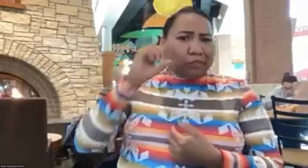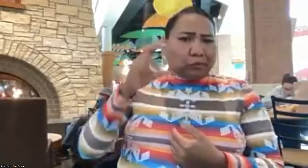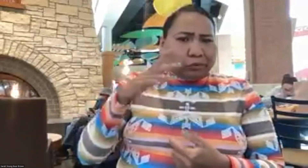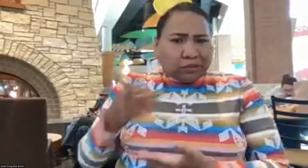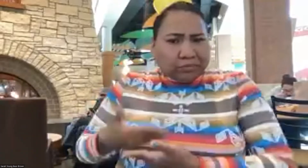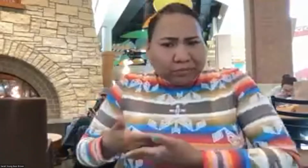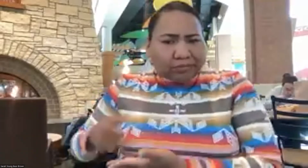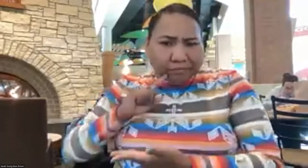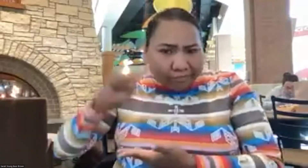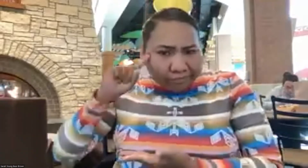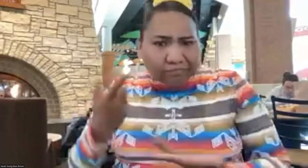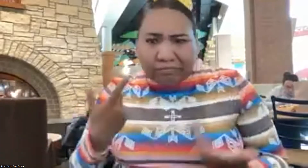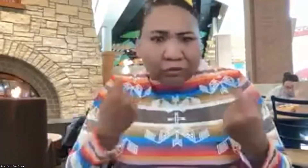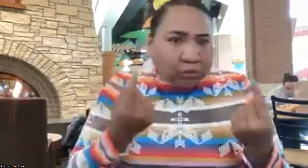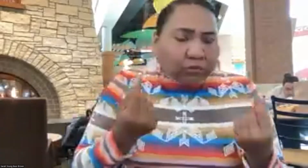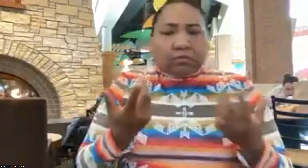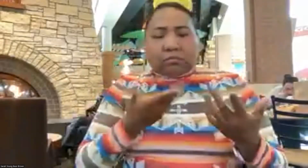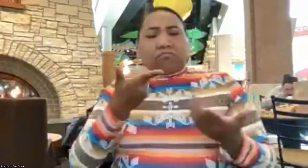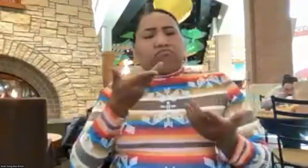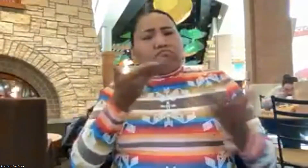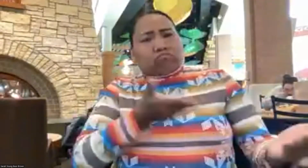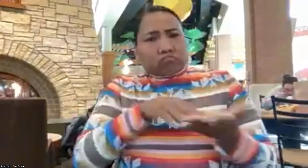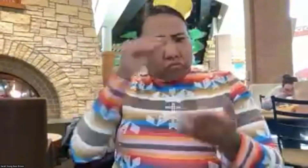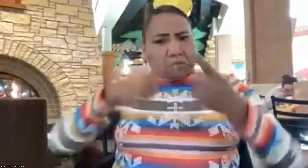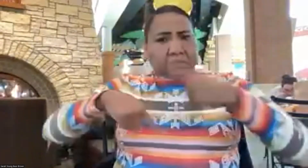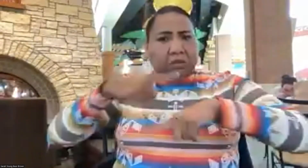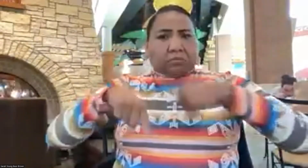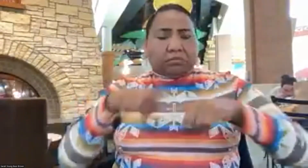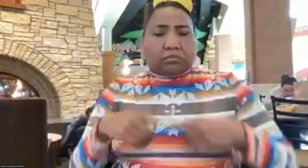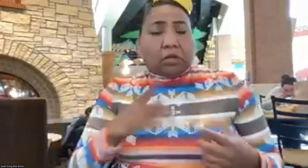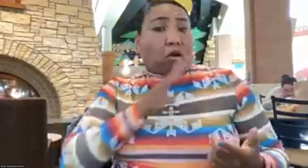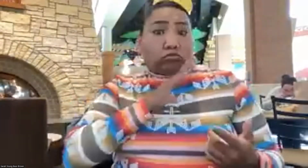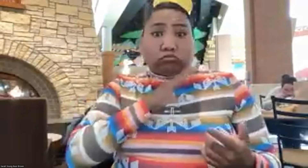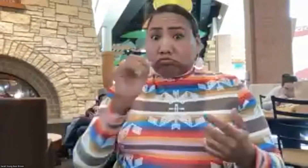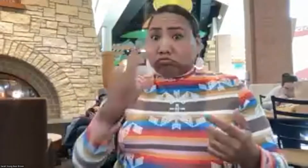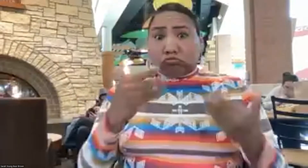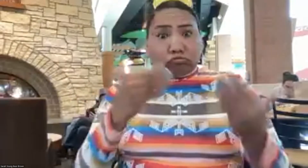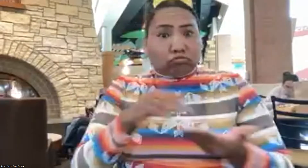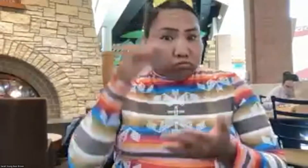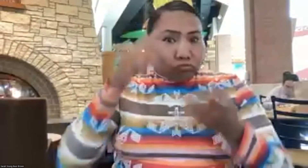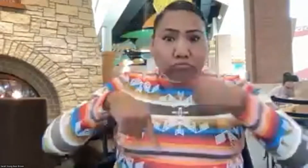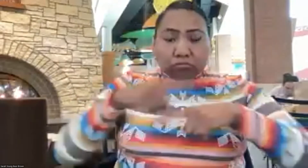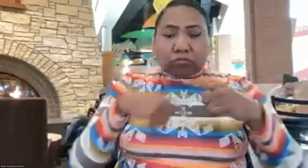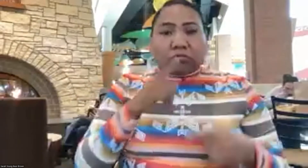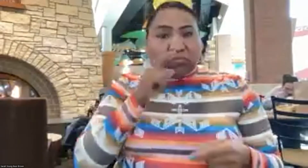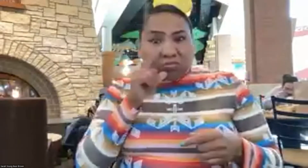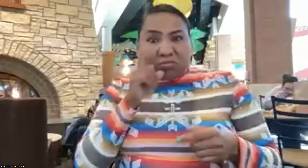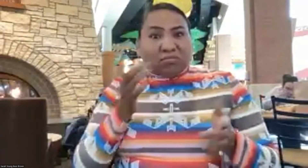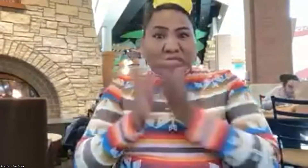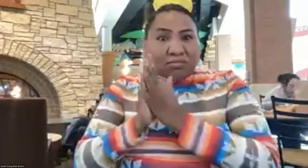people in the area, doctors, providers, trying to figure out what to do with a deaf child. Someone recommended that she learn sign